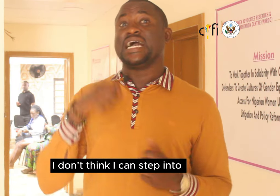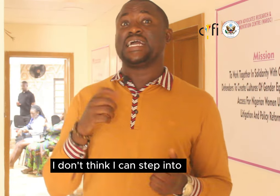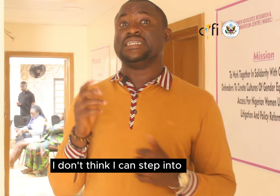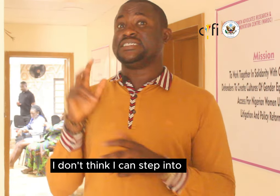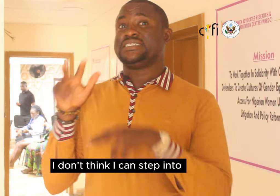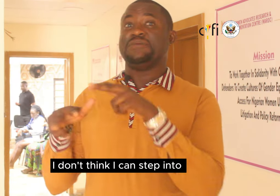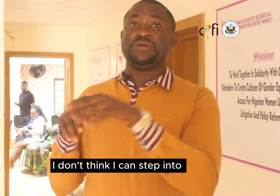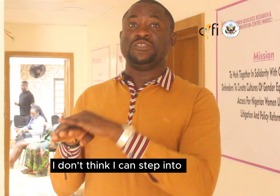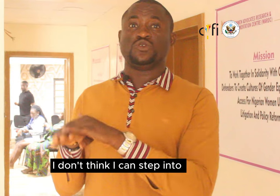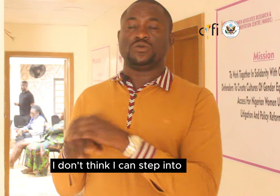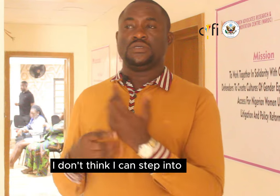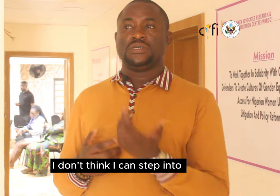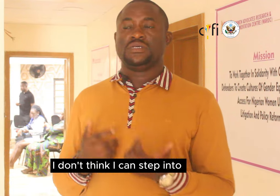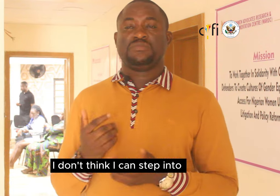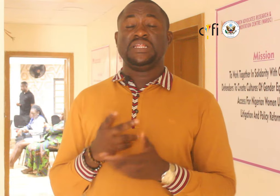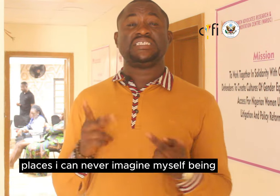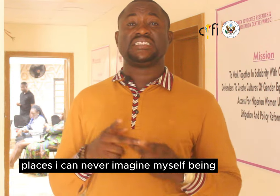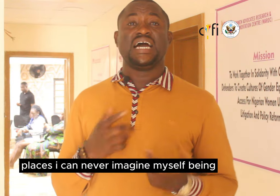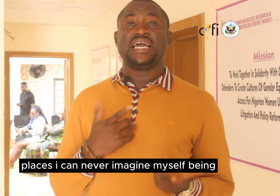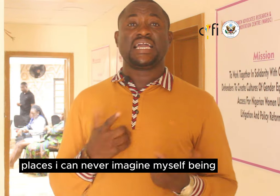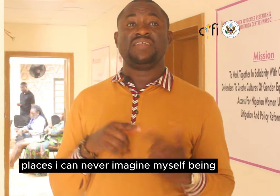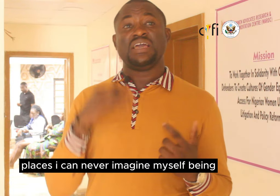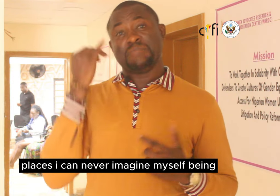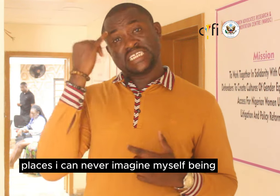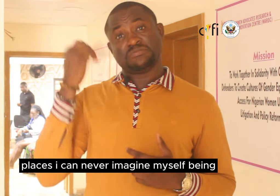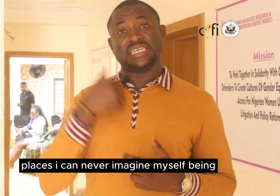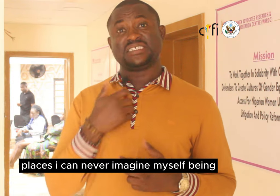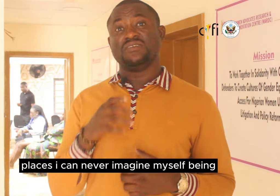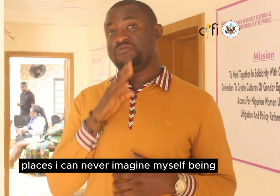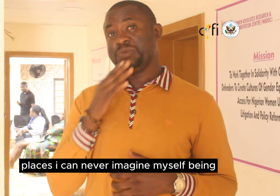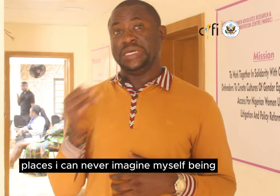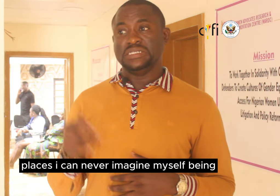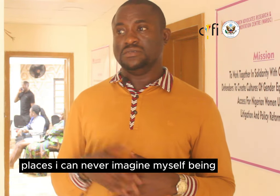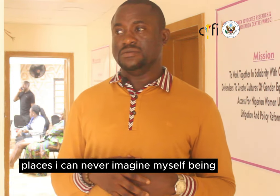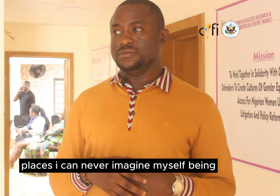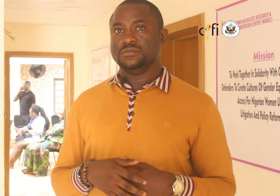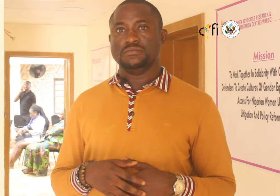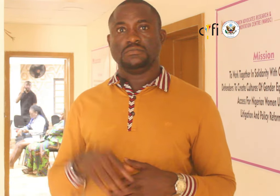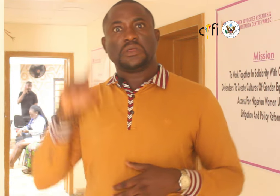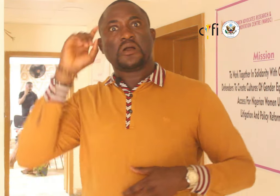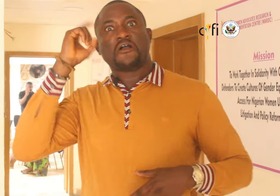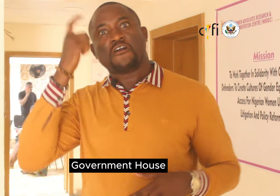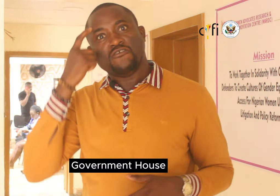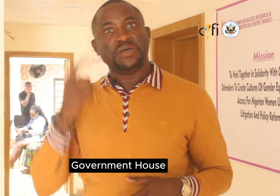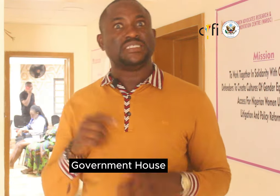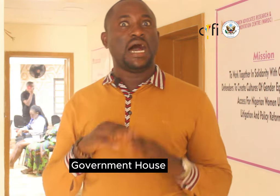I don't think I can step into. Places I can never imagine myself being. Government